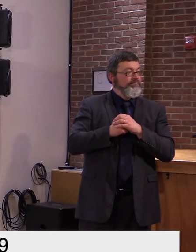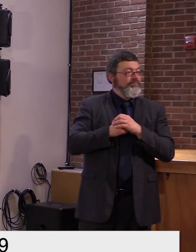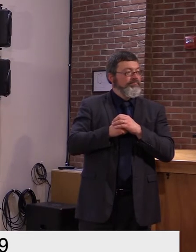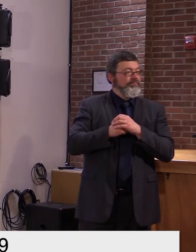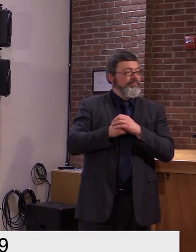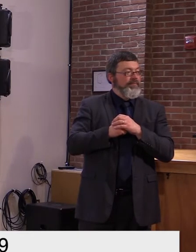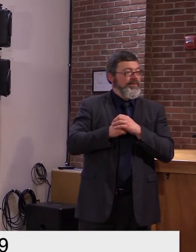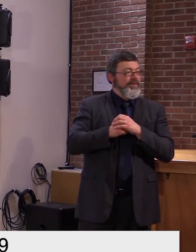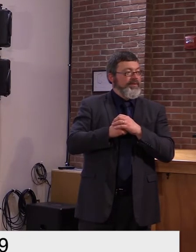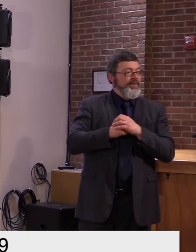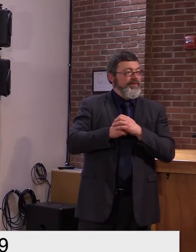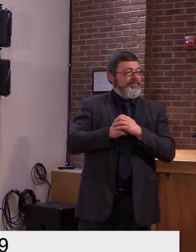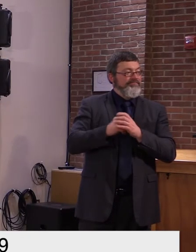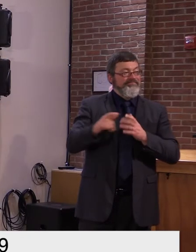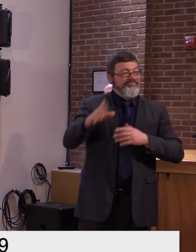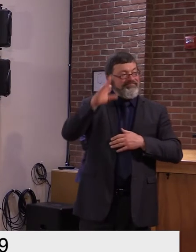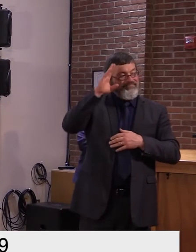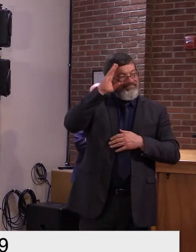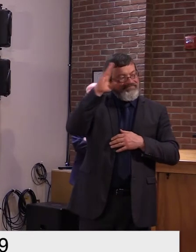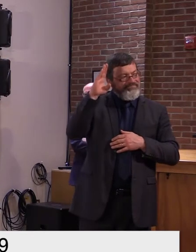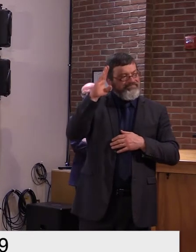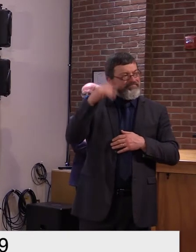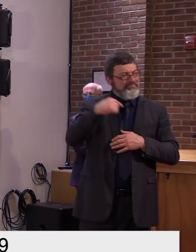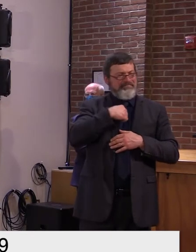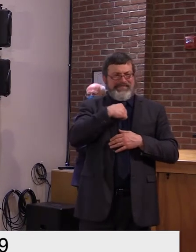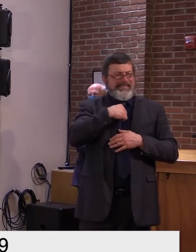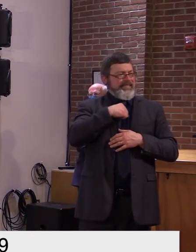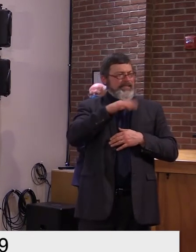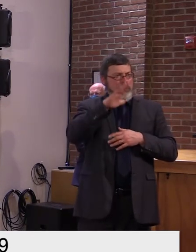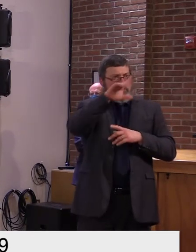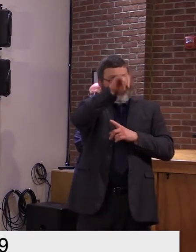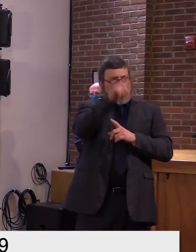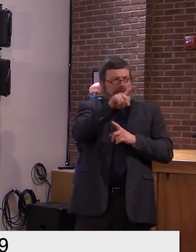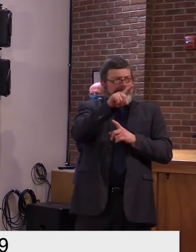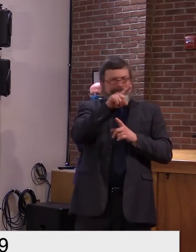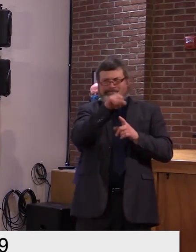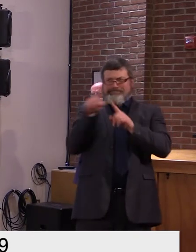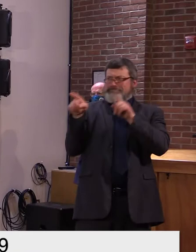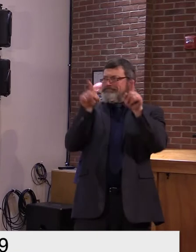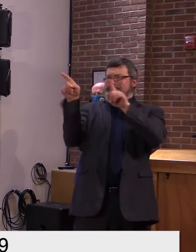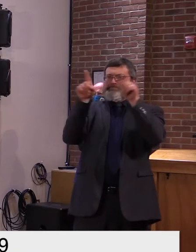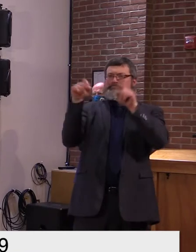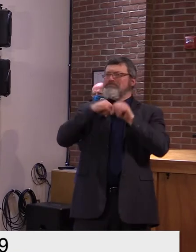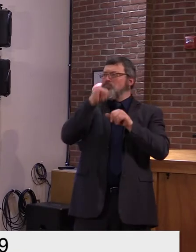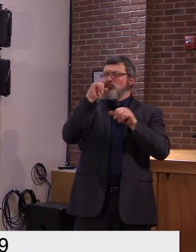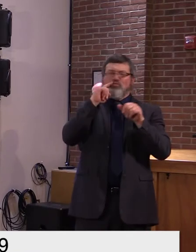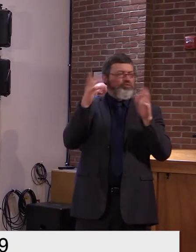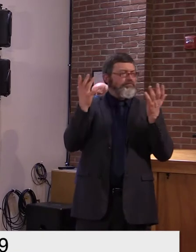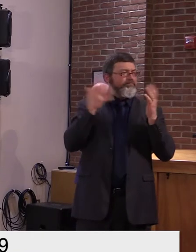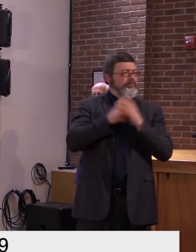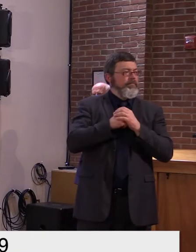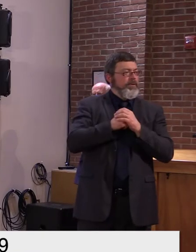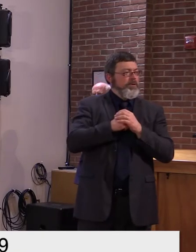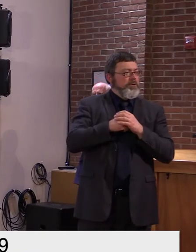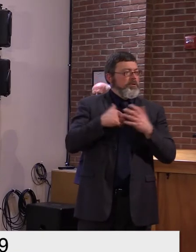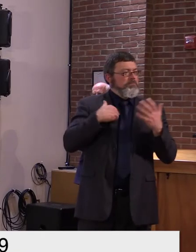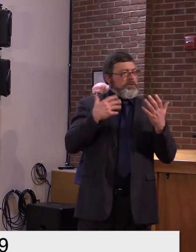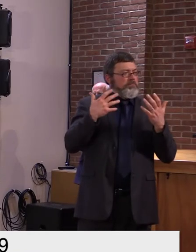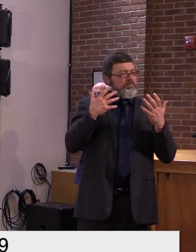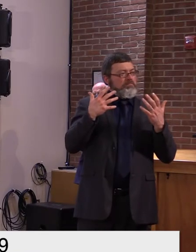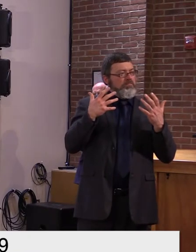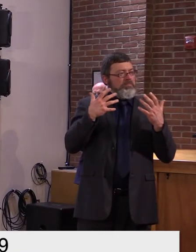Well, I'm not sure who this question should go to. I was hoping to get a little clarification